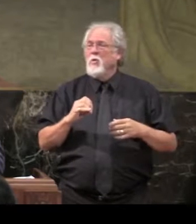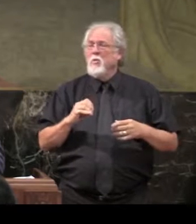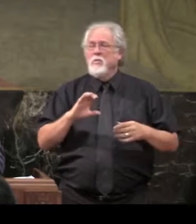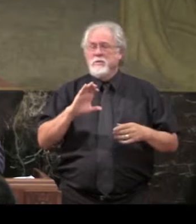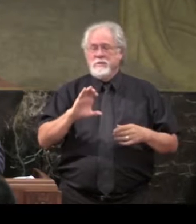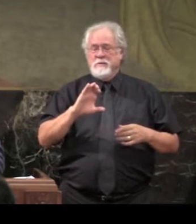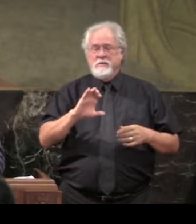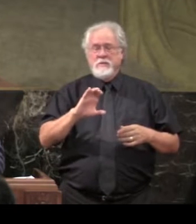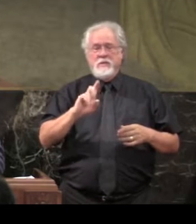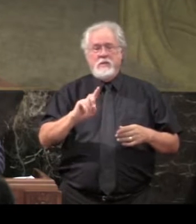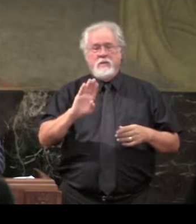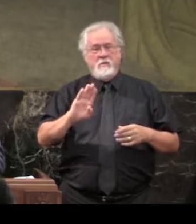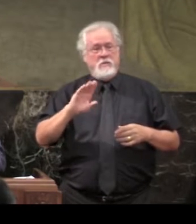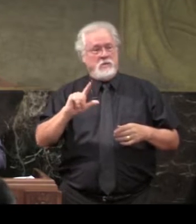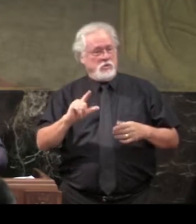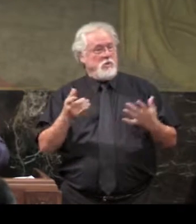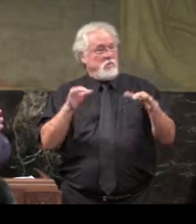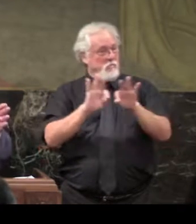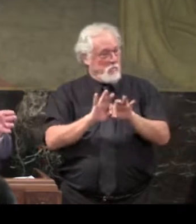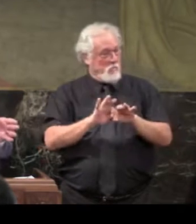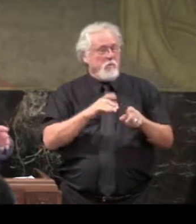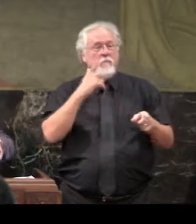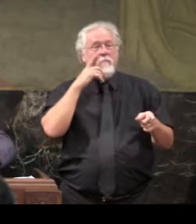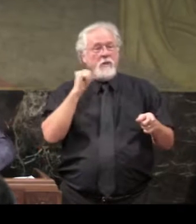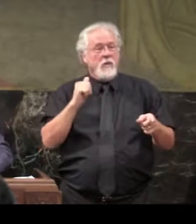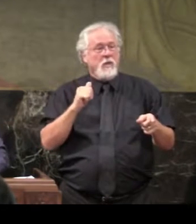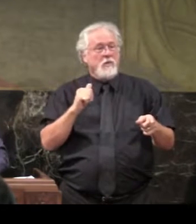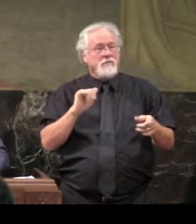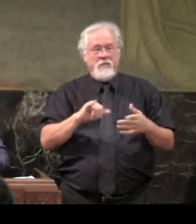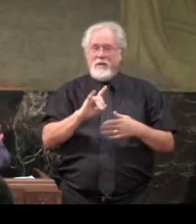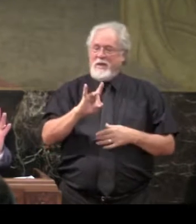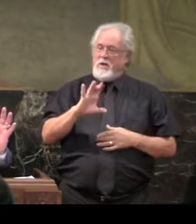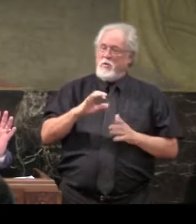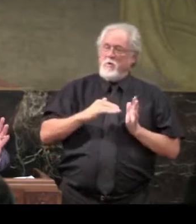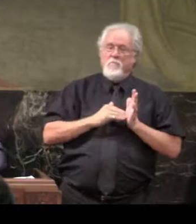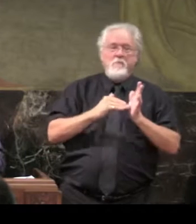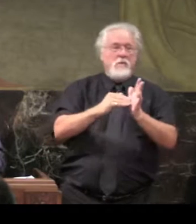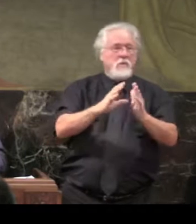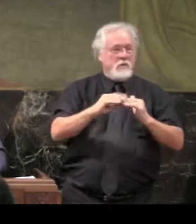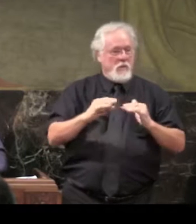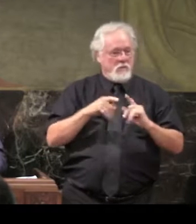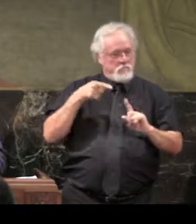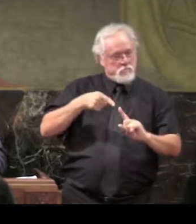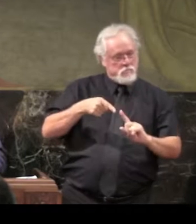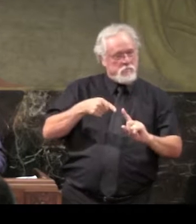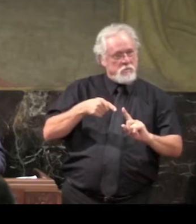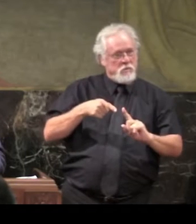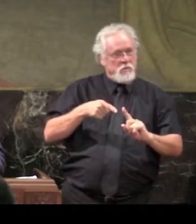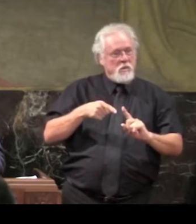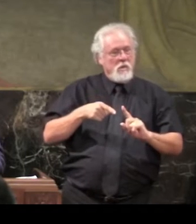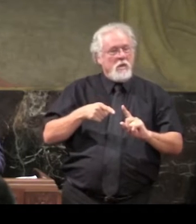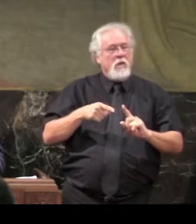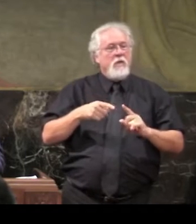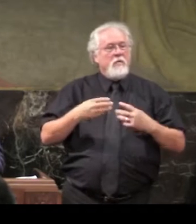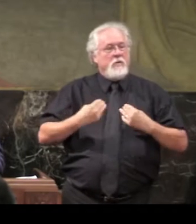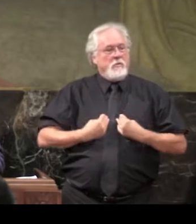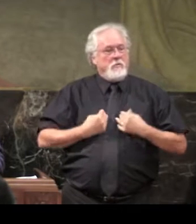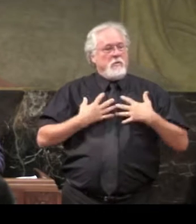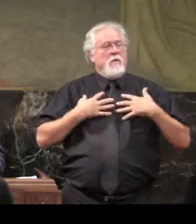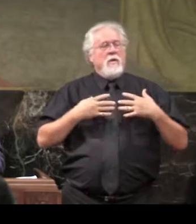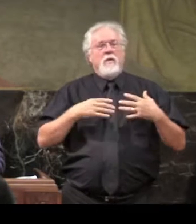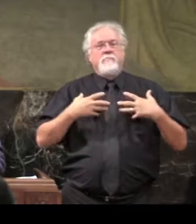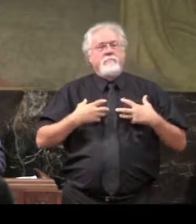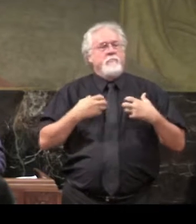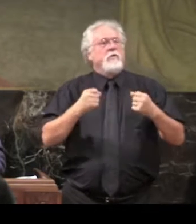CDBG program is going to be incredibly important, and that extra $800 million is all about a plussed up resiliency effort as it relates